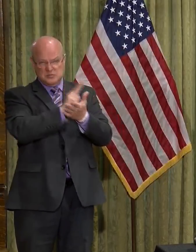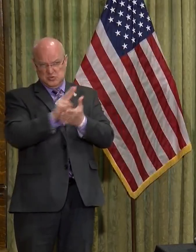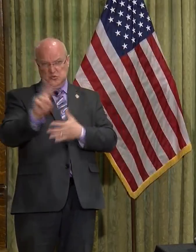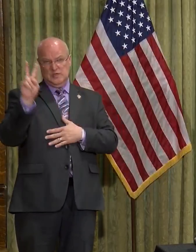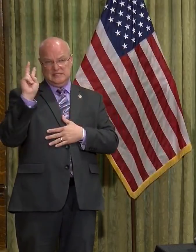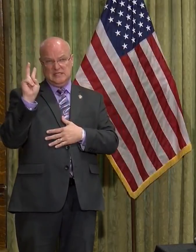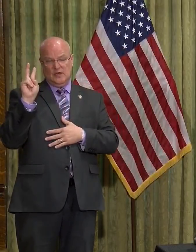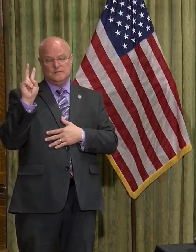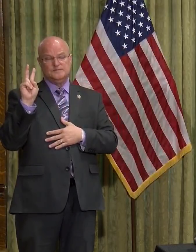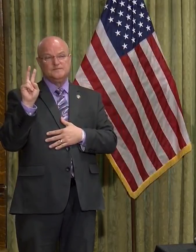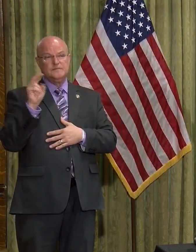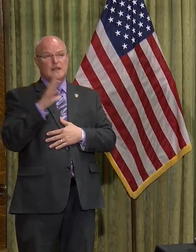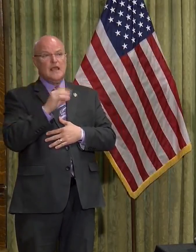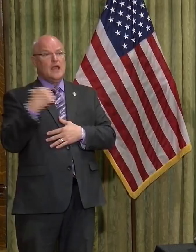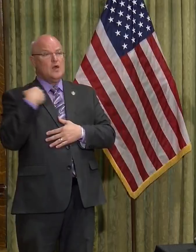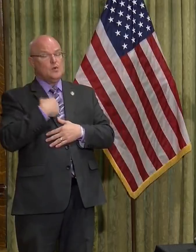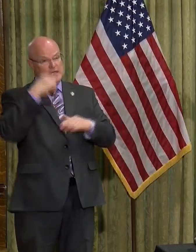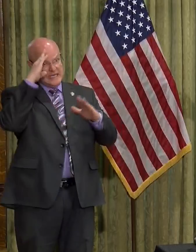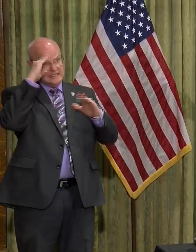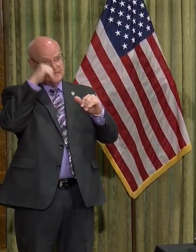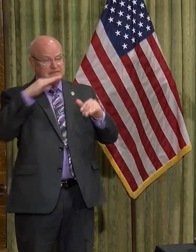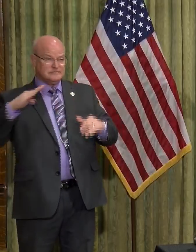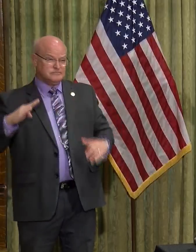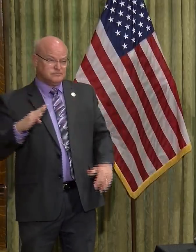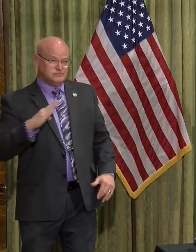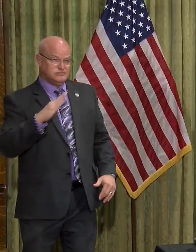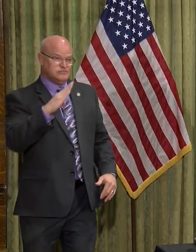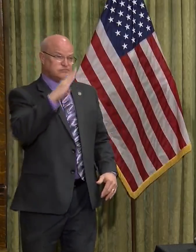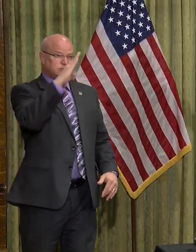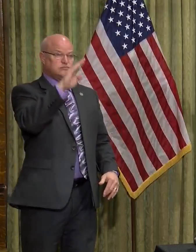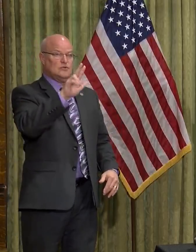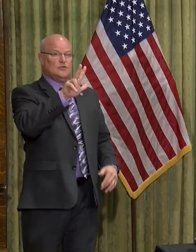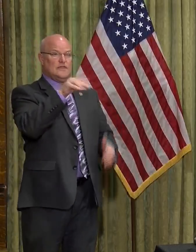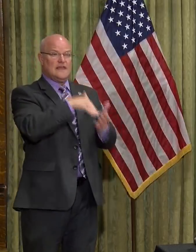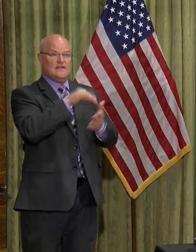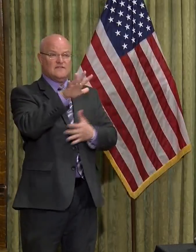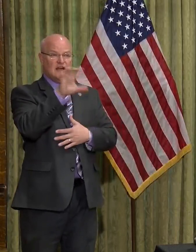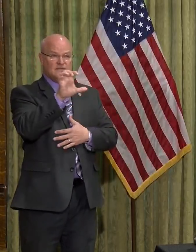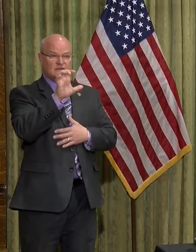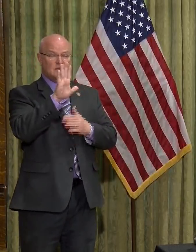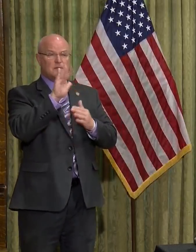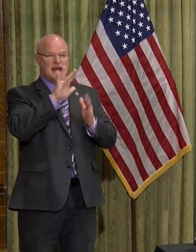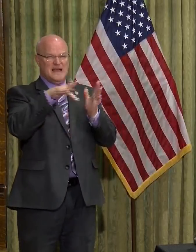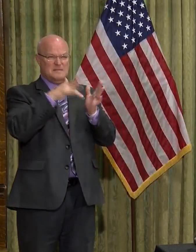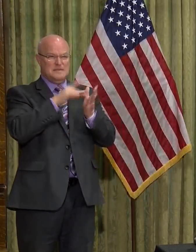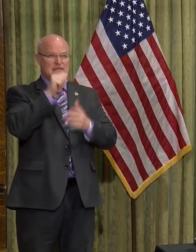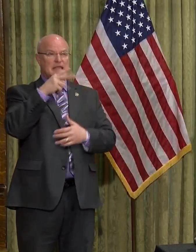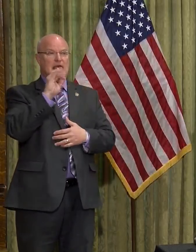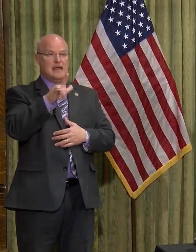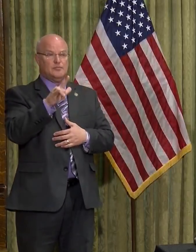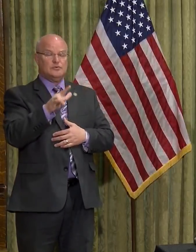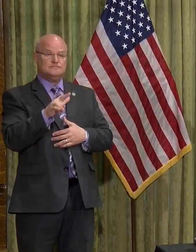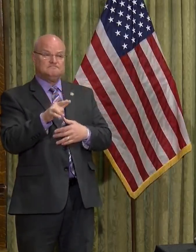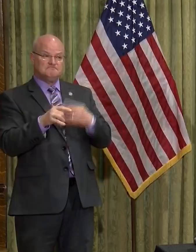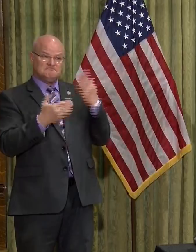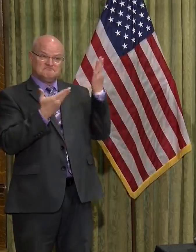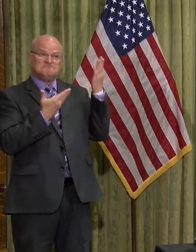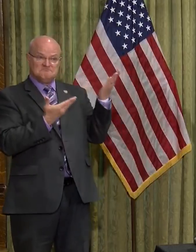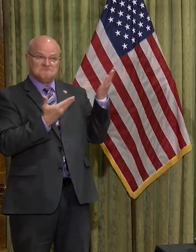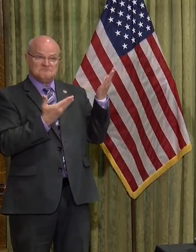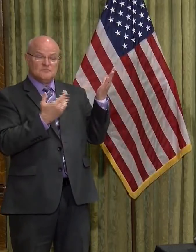now. And we expected it to rise to 3,500 by mid-April. As you can see,